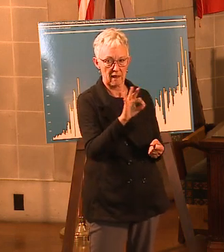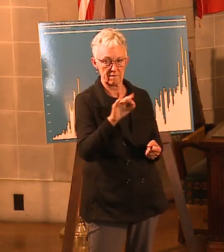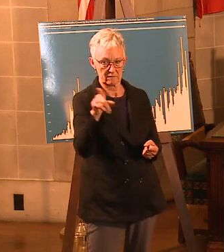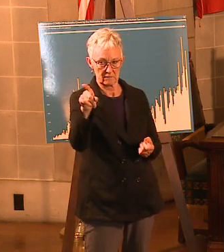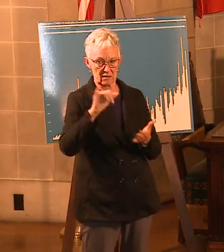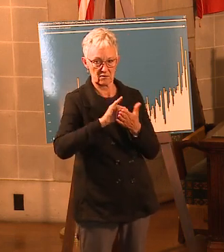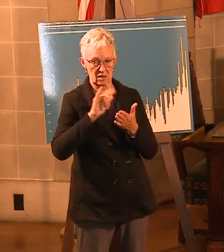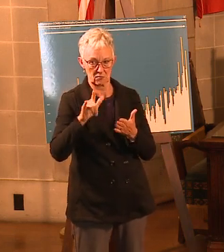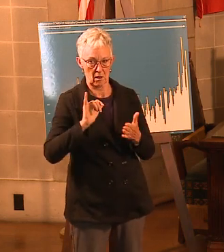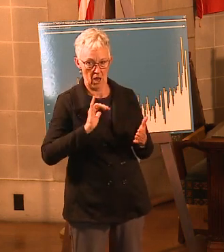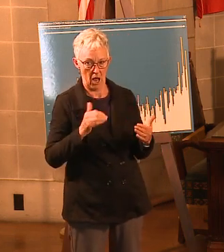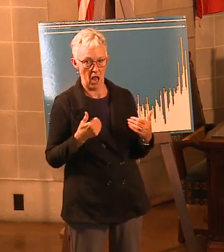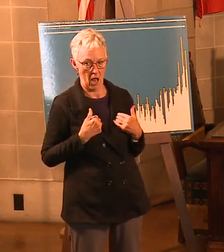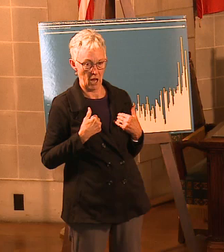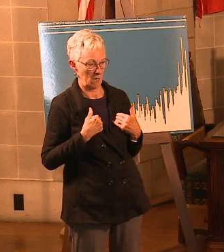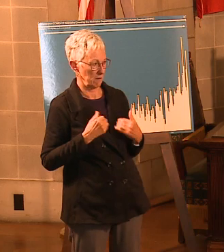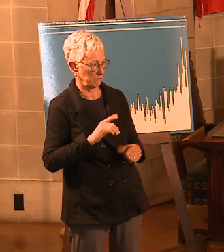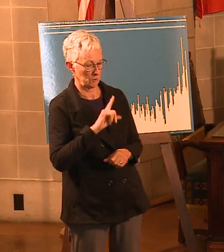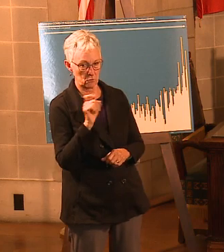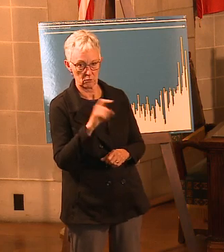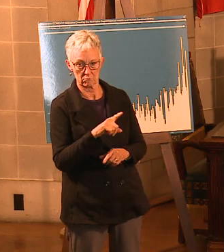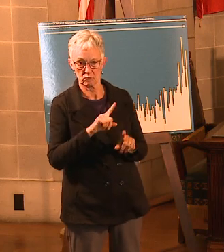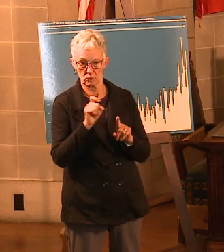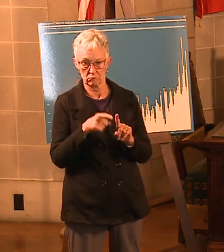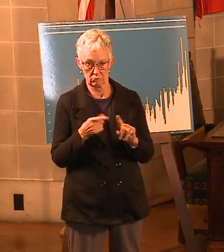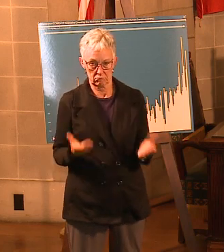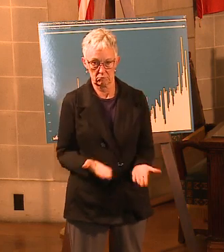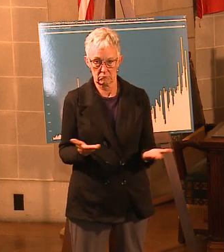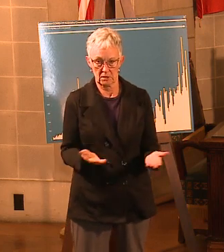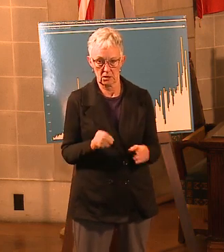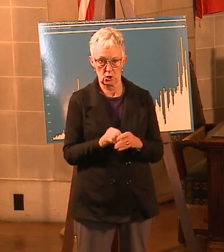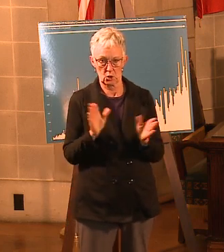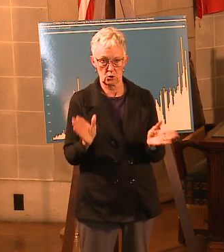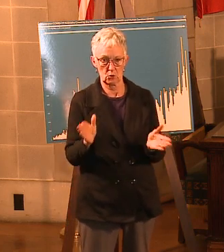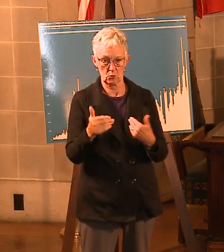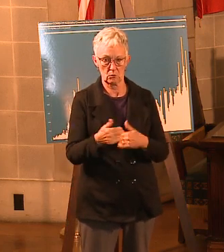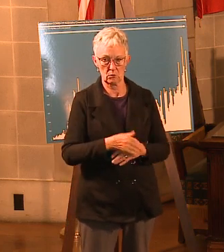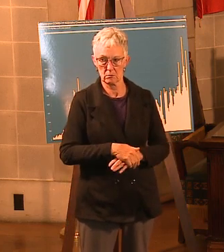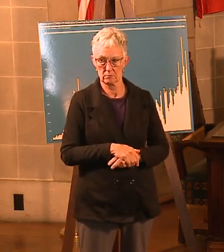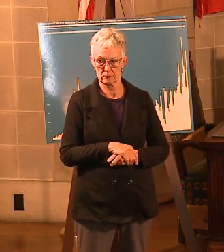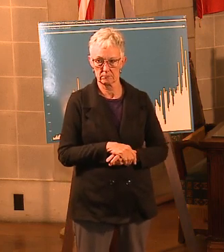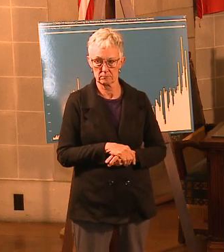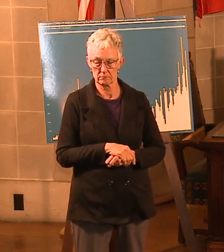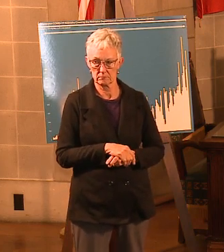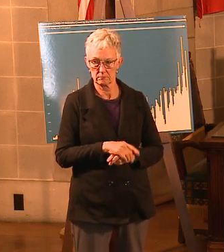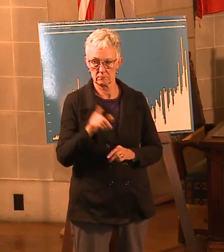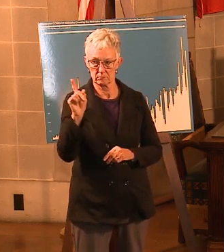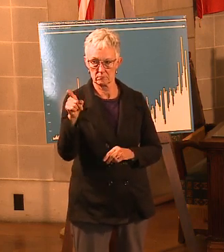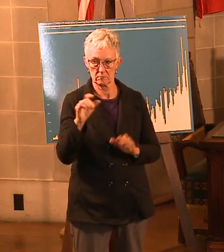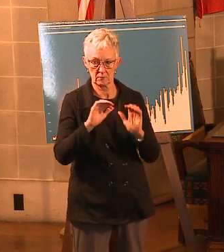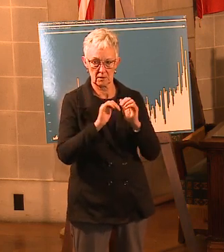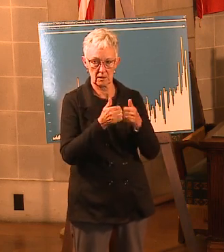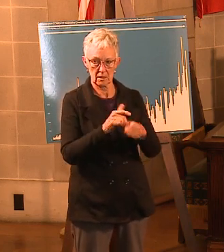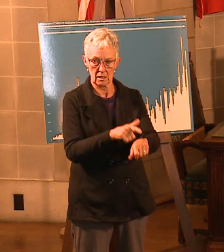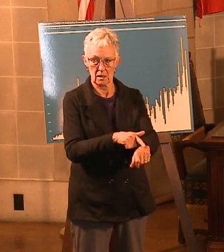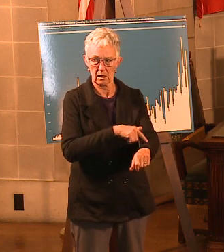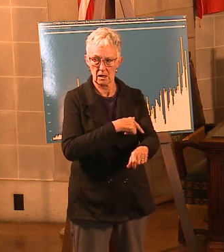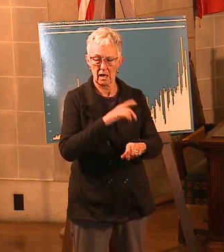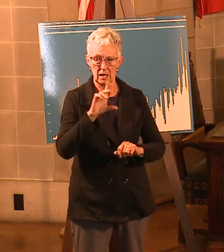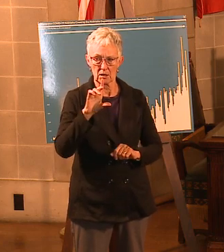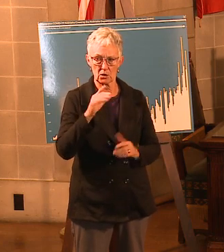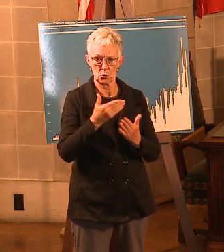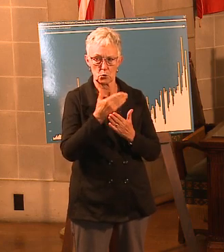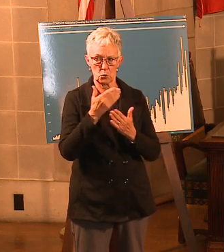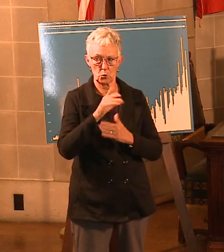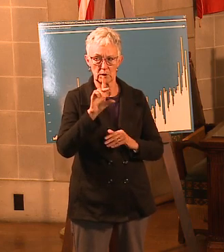in, texted from. All right, great. Questions from here in the room? Yeah. How long are these 4 changes to the DHM in